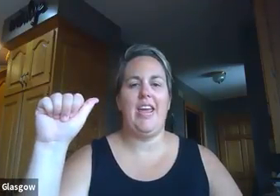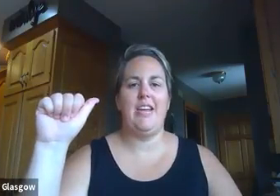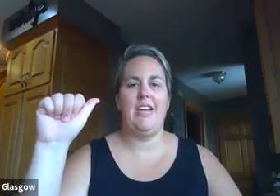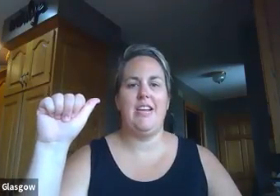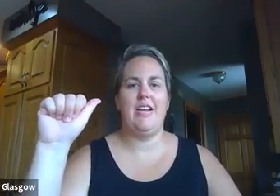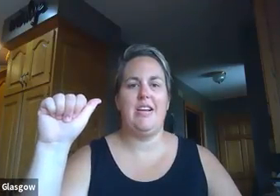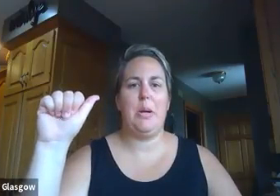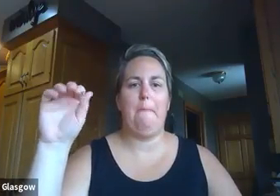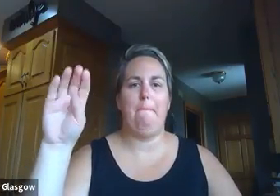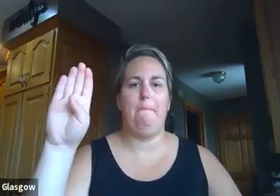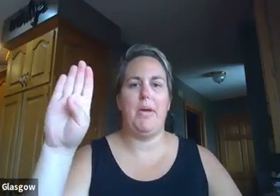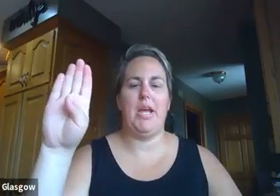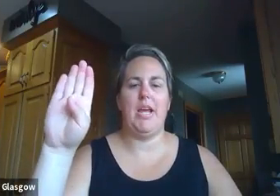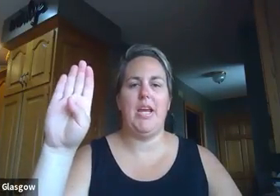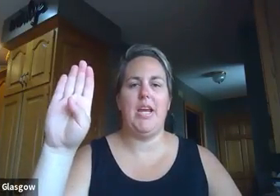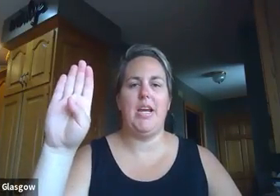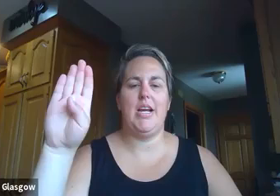A, B,